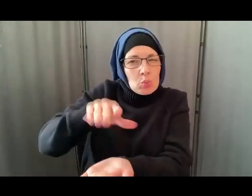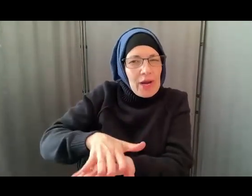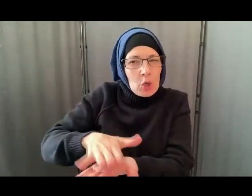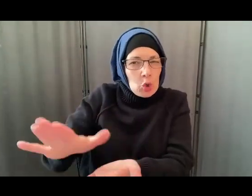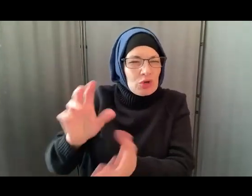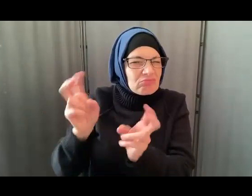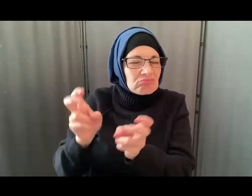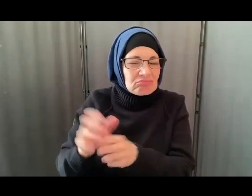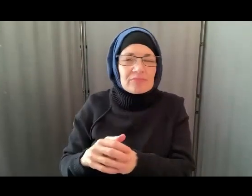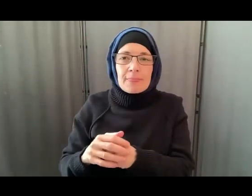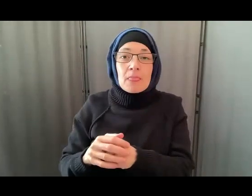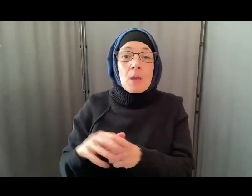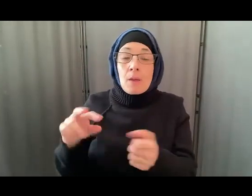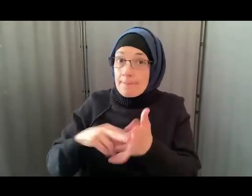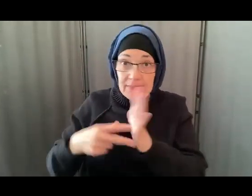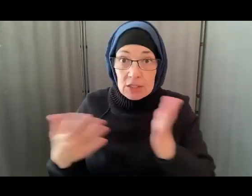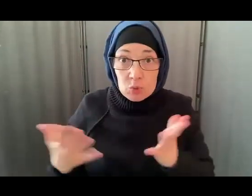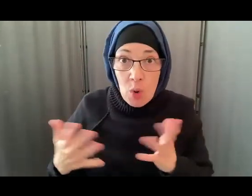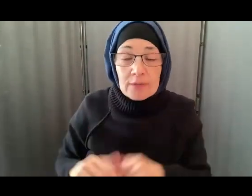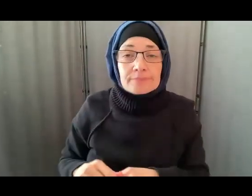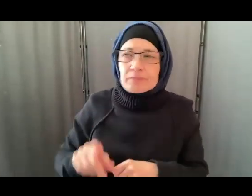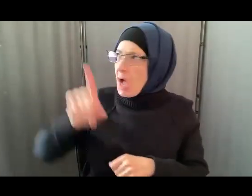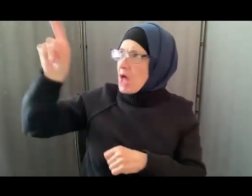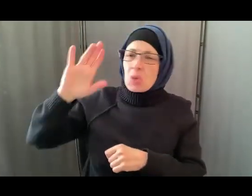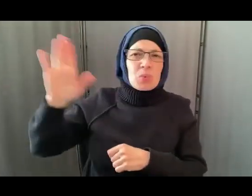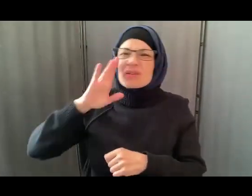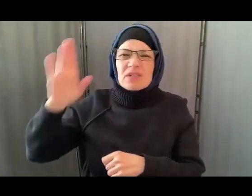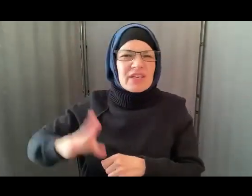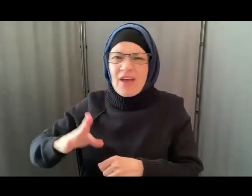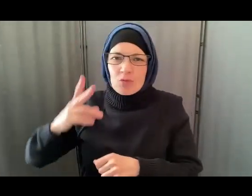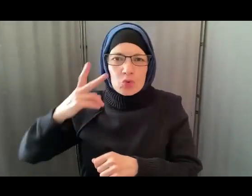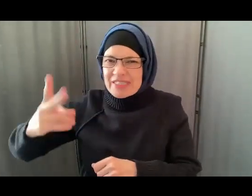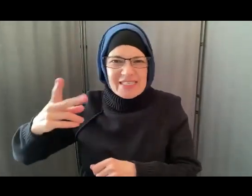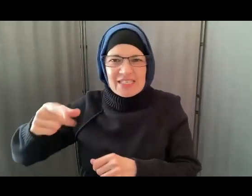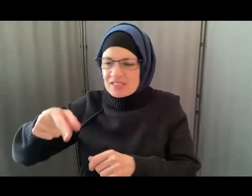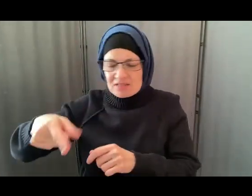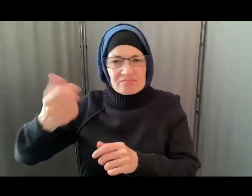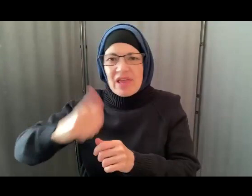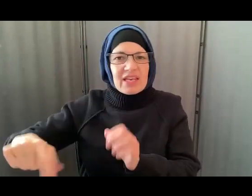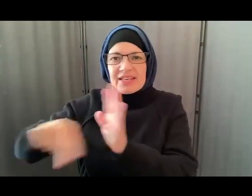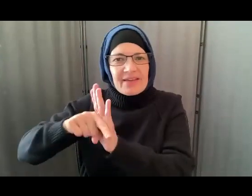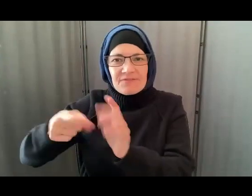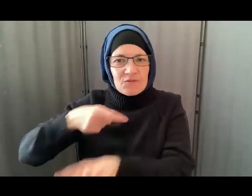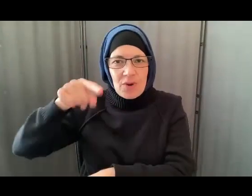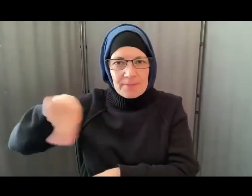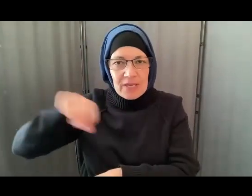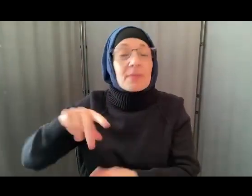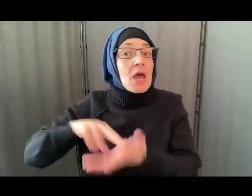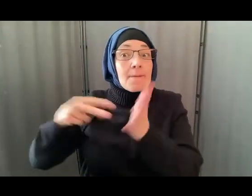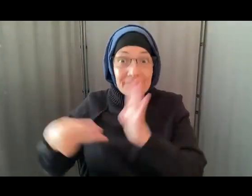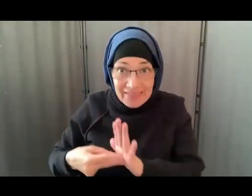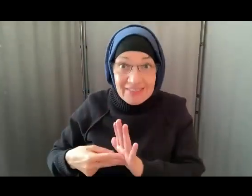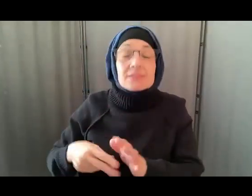Which means Uthman, by this statement, is forgiven everything in the past and everything in the